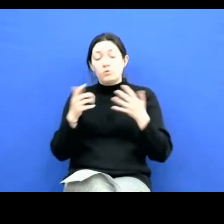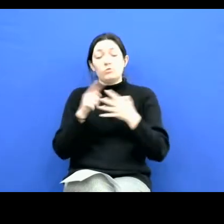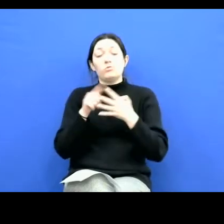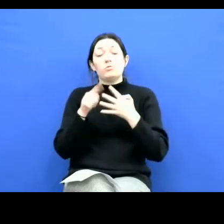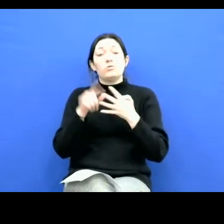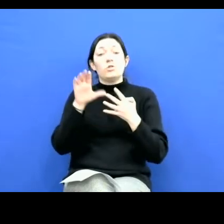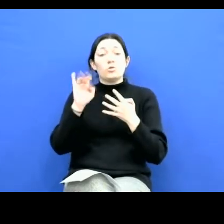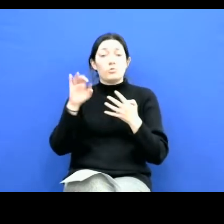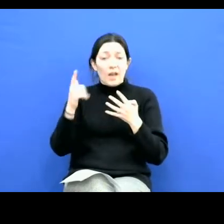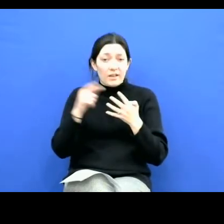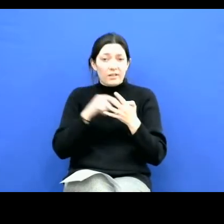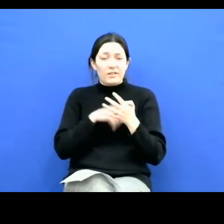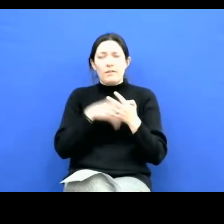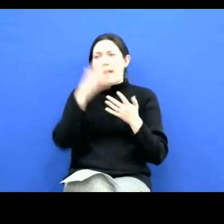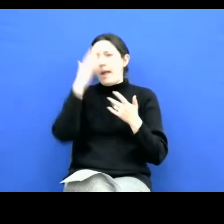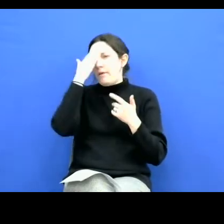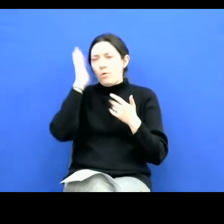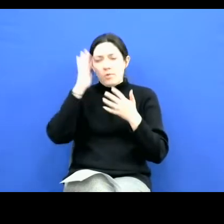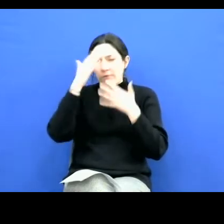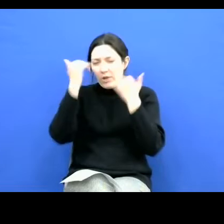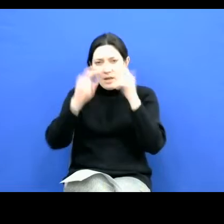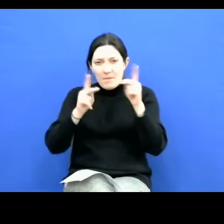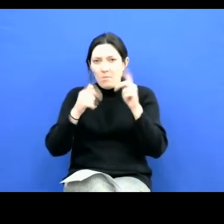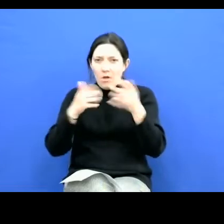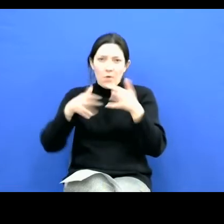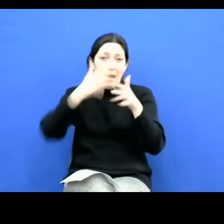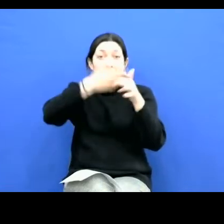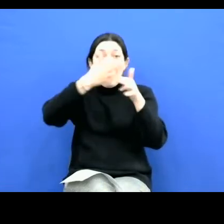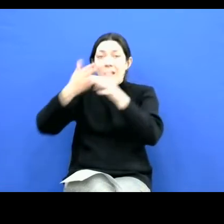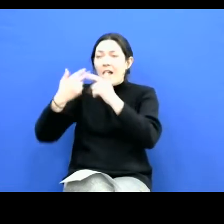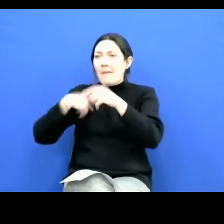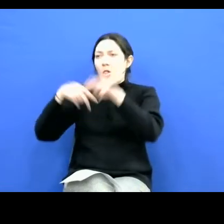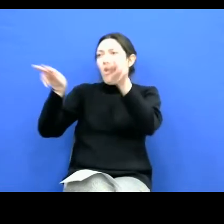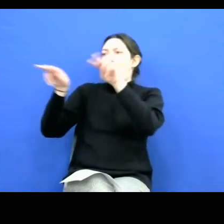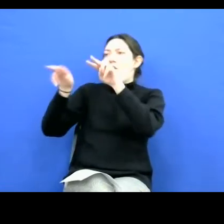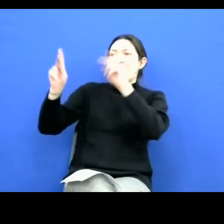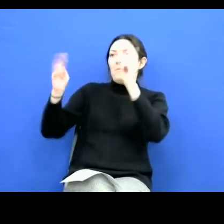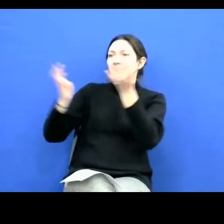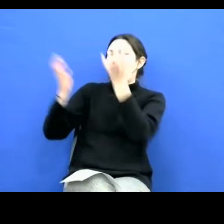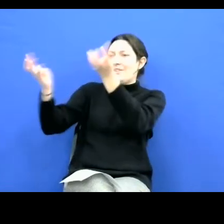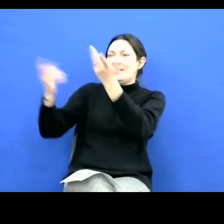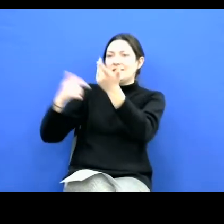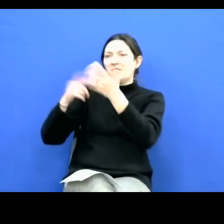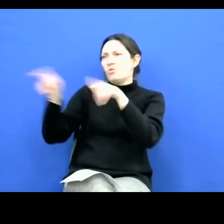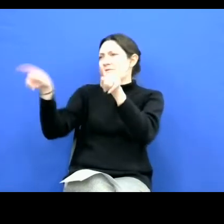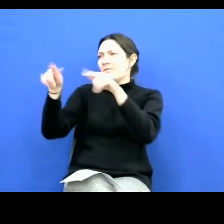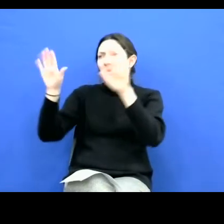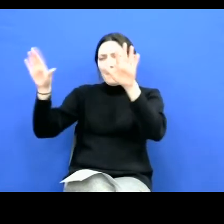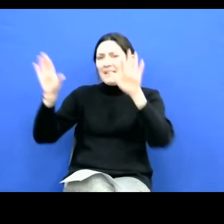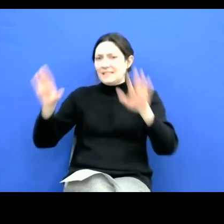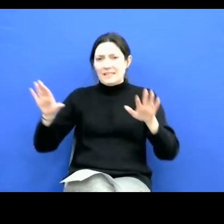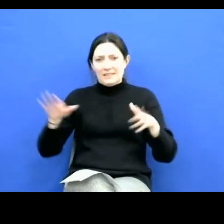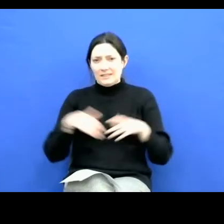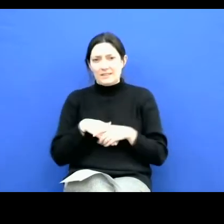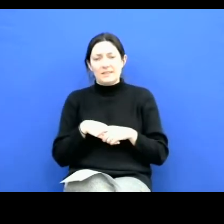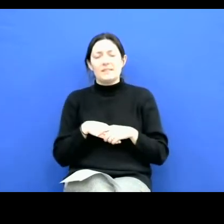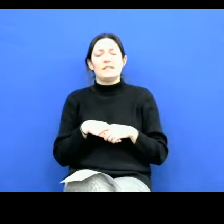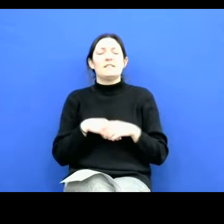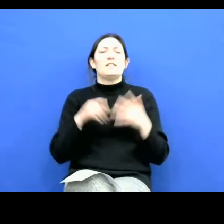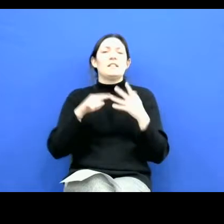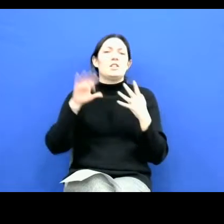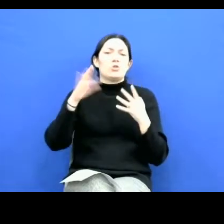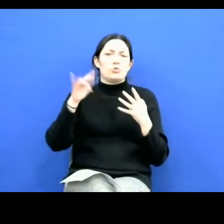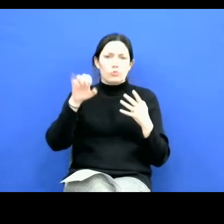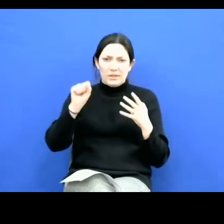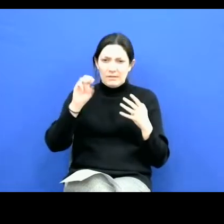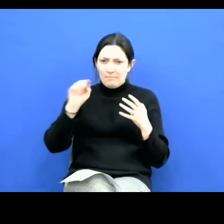Craig, and I know I'm going to forget people, and I'm sorry, I'm looking at all you people sitting out here. You guys have been amazing. Chris Martin,